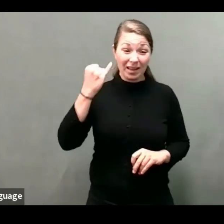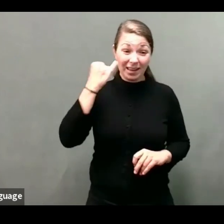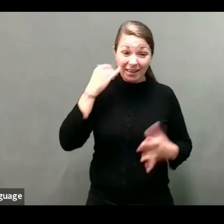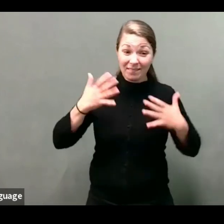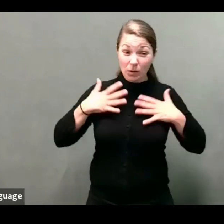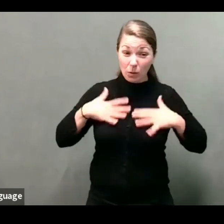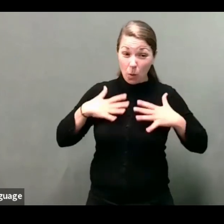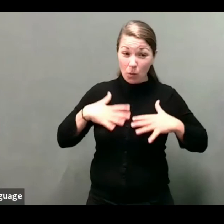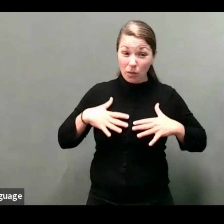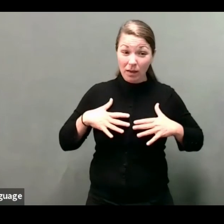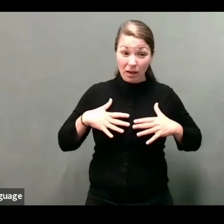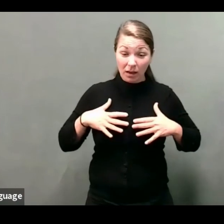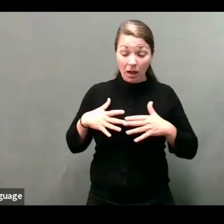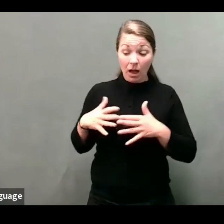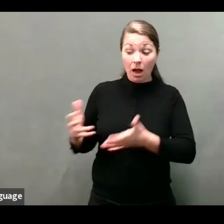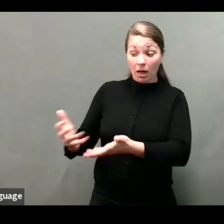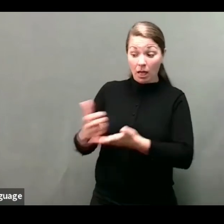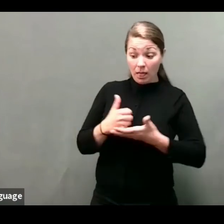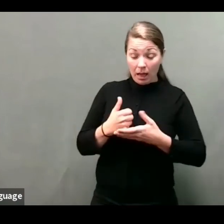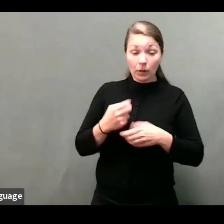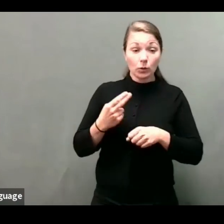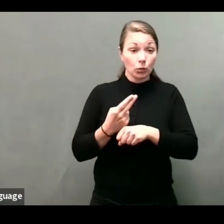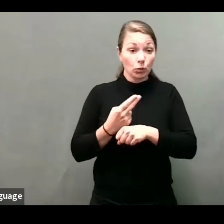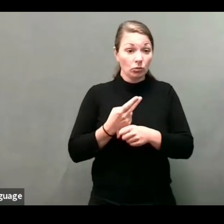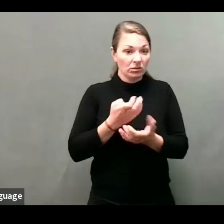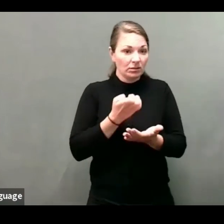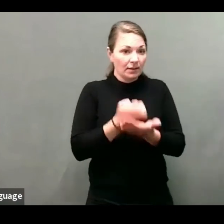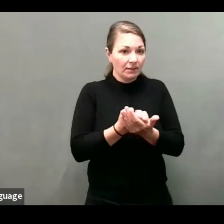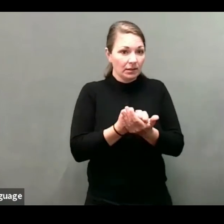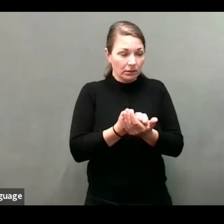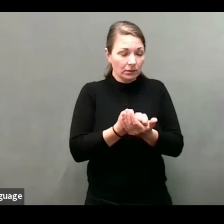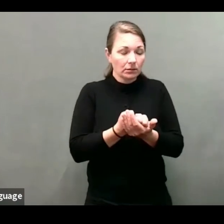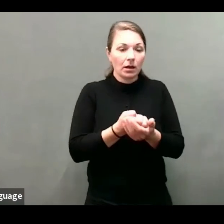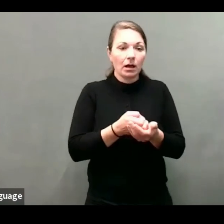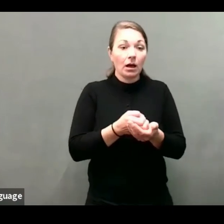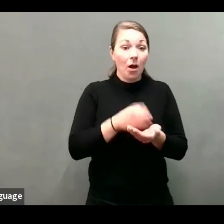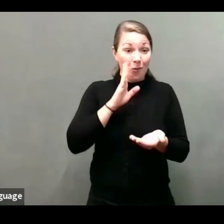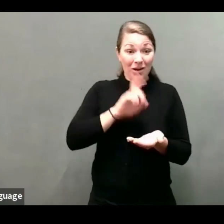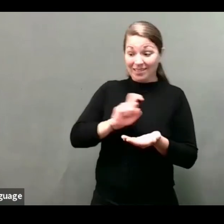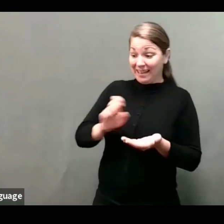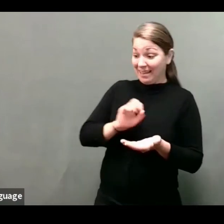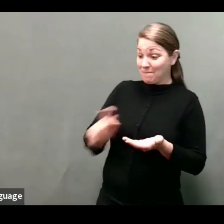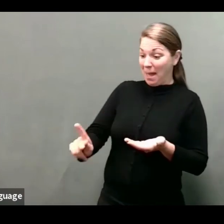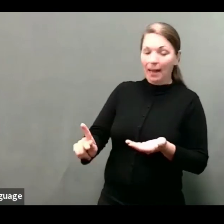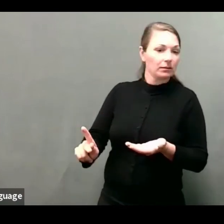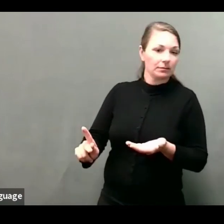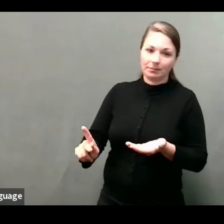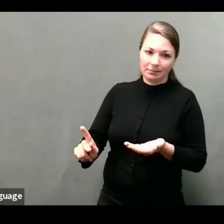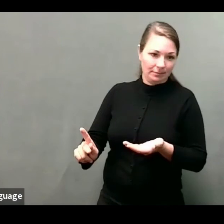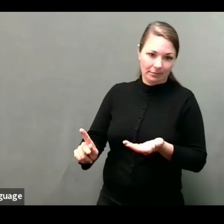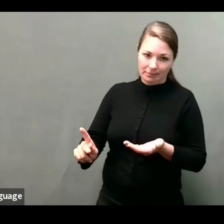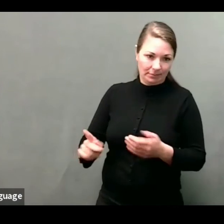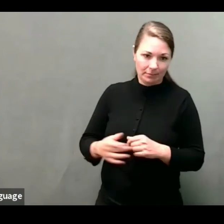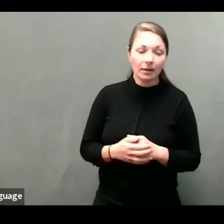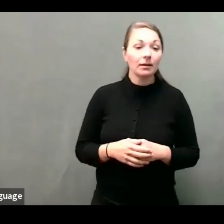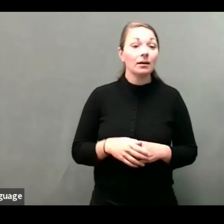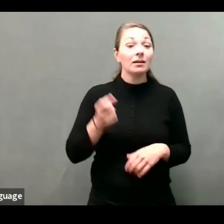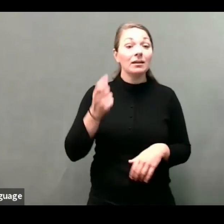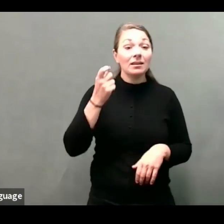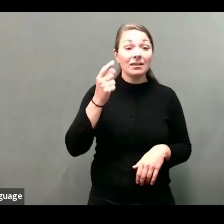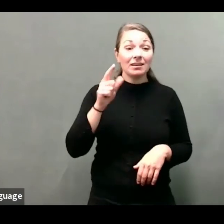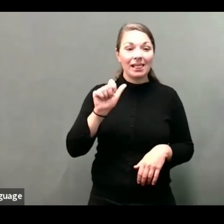physical evidence, it typically is not going to be something that the patient gets back. And that's because the crime lab is very thorough. That's part of their